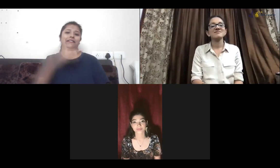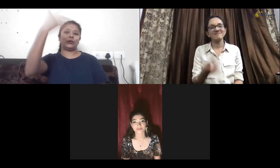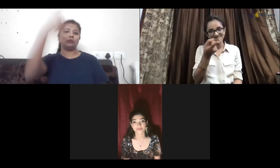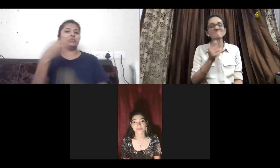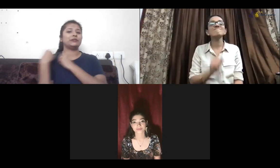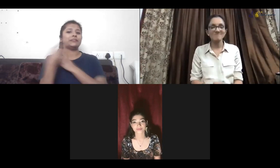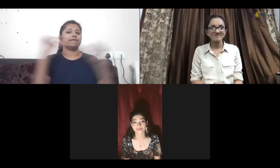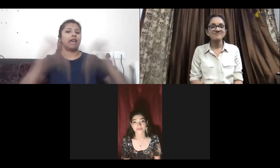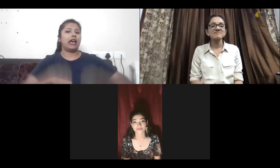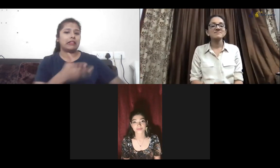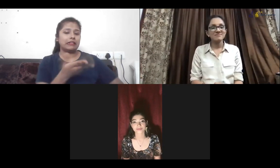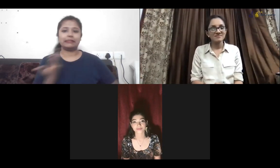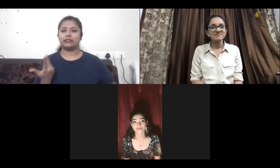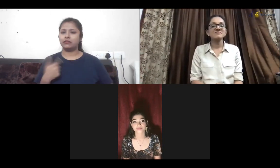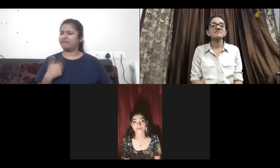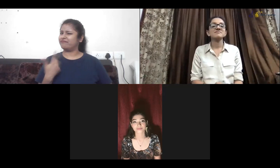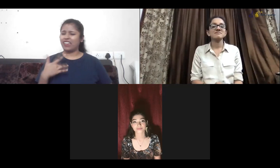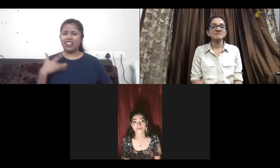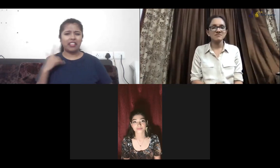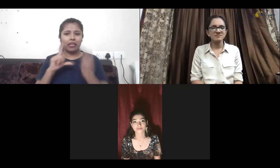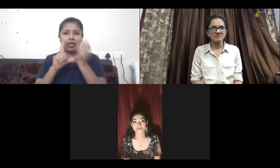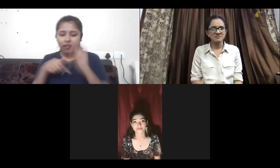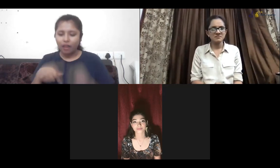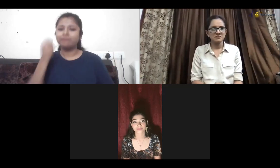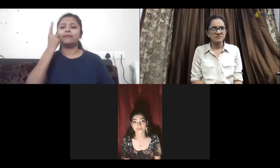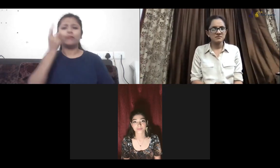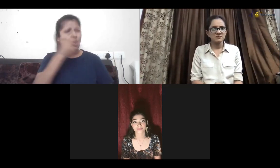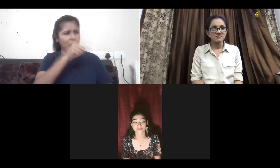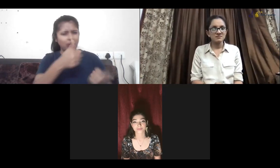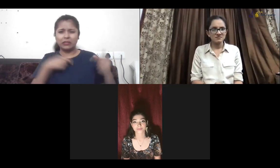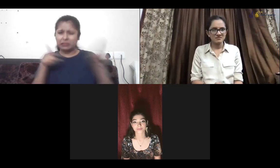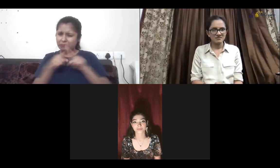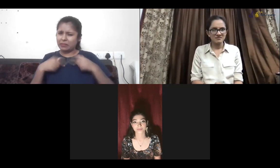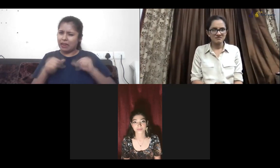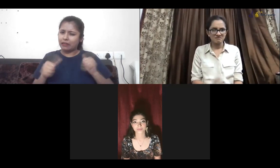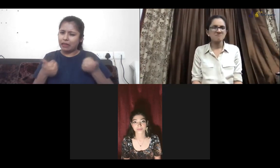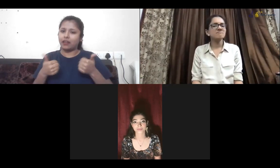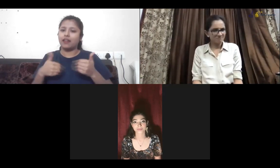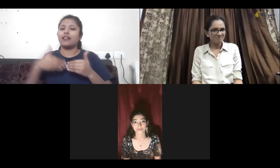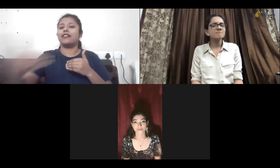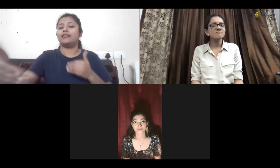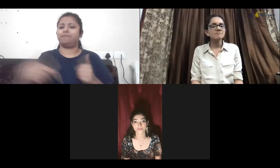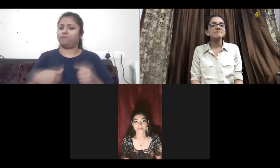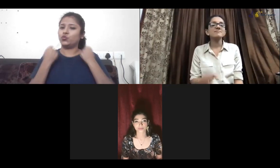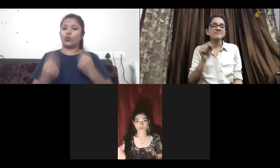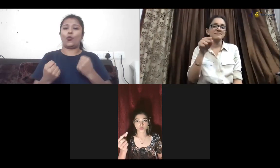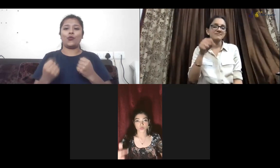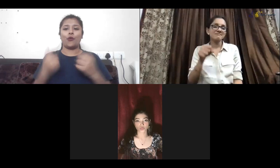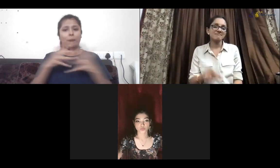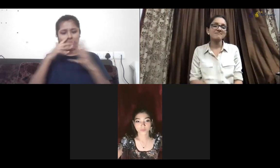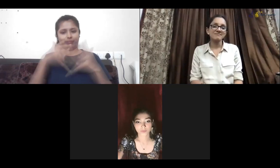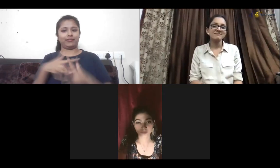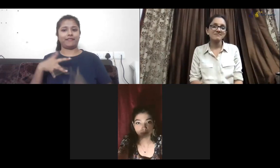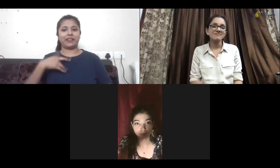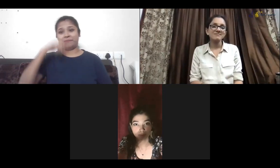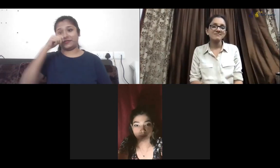sisters, but they are not taking that responsibility. I feel so now I understand how we can do it.